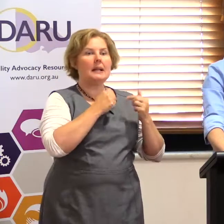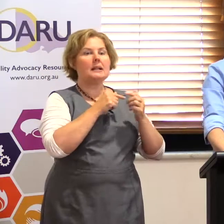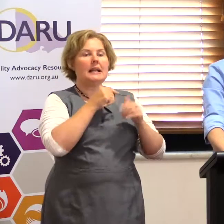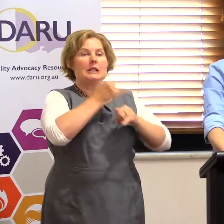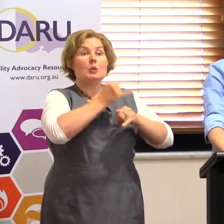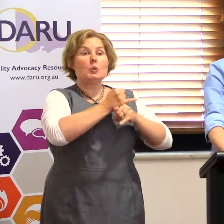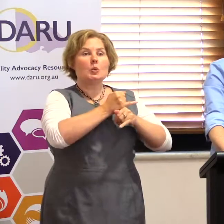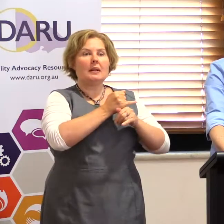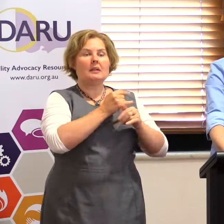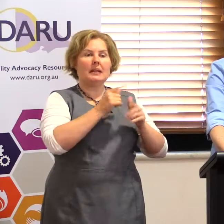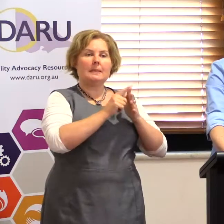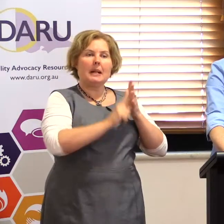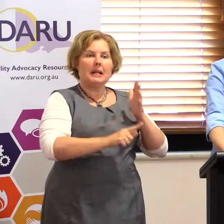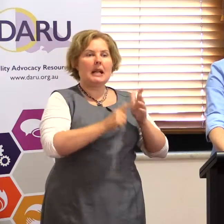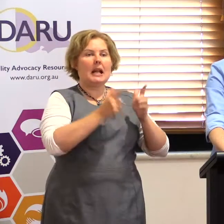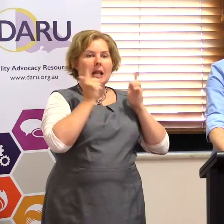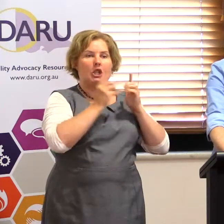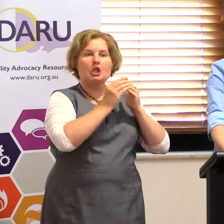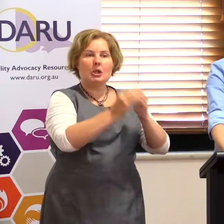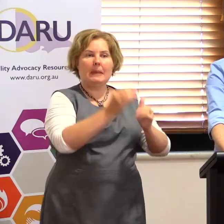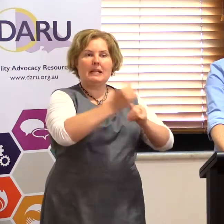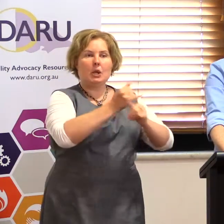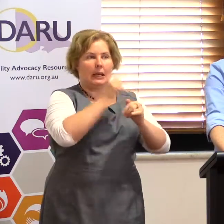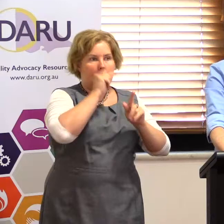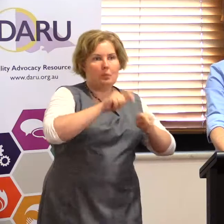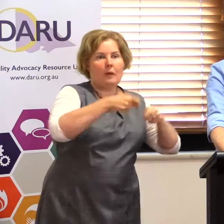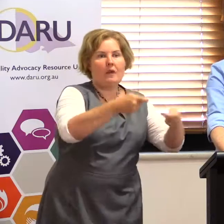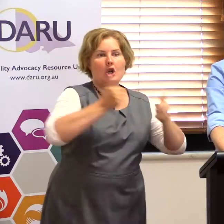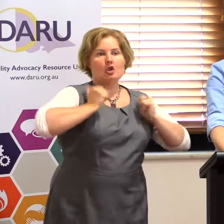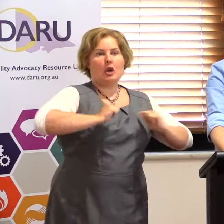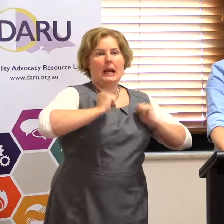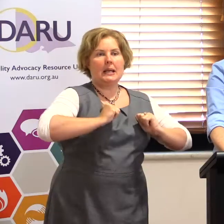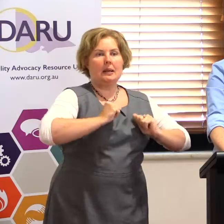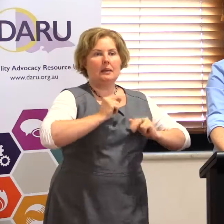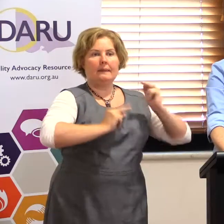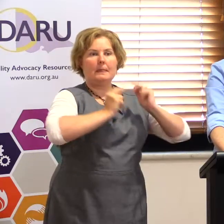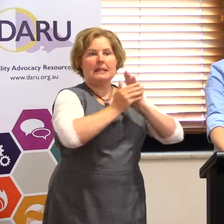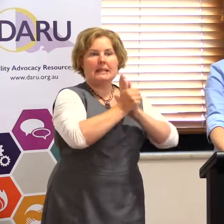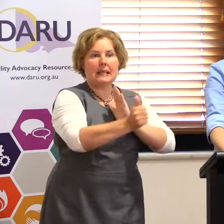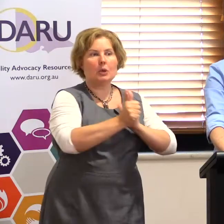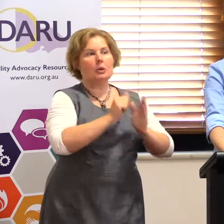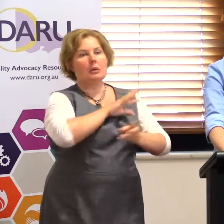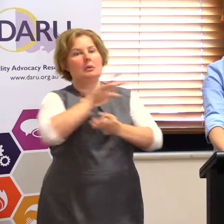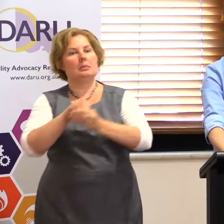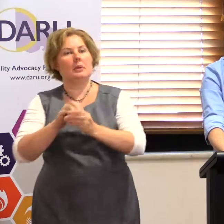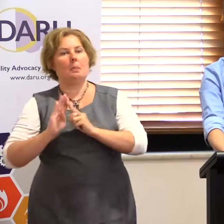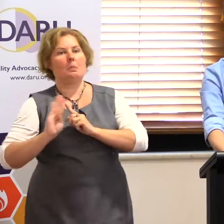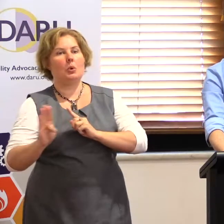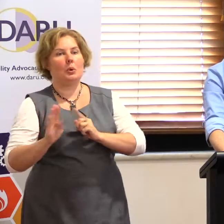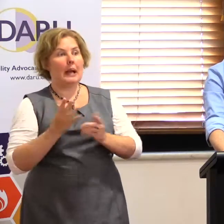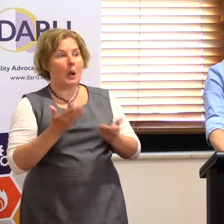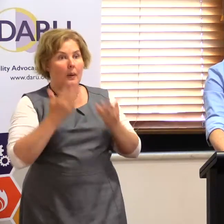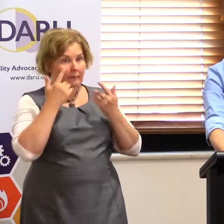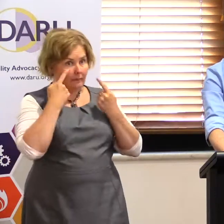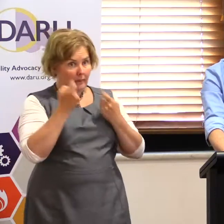supporting, so if you want to get signed up to that register, that's also available. So how do you find all this information? Well, you go to